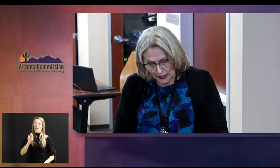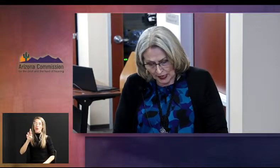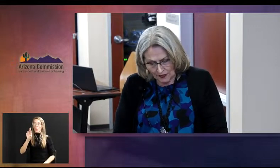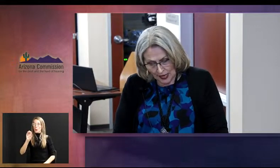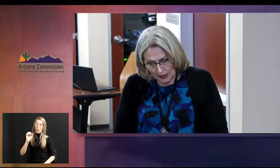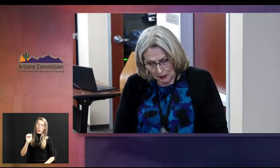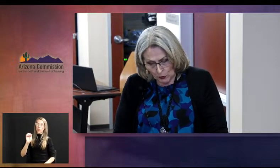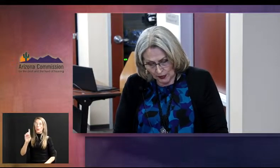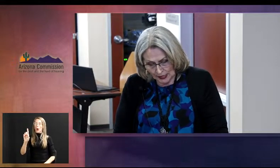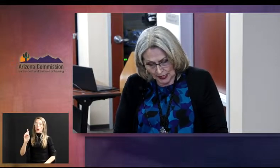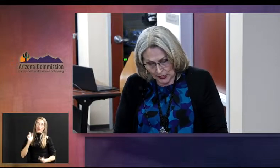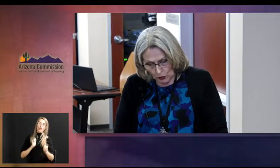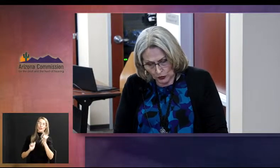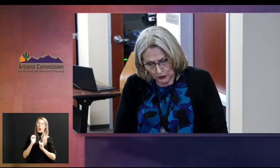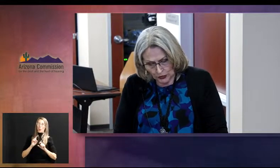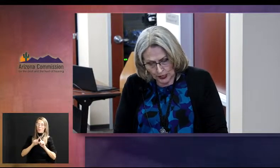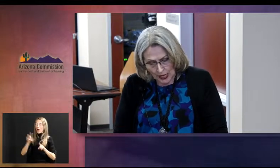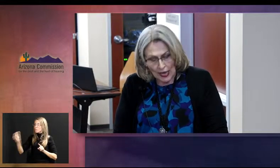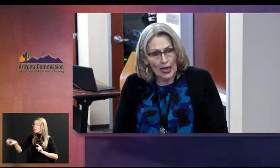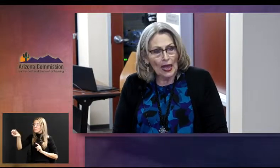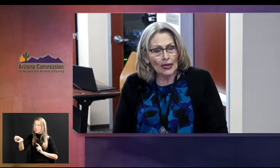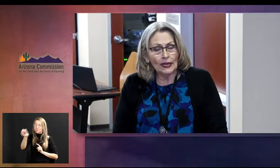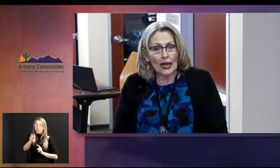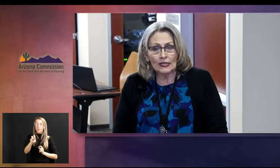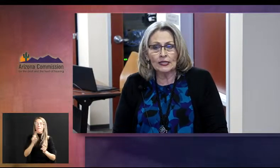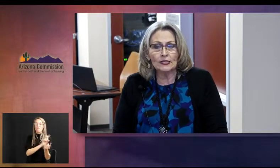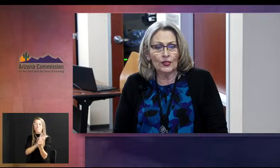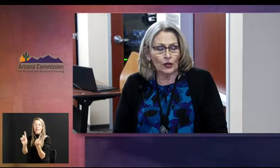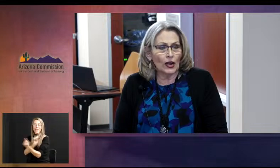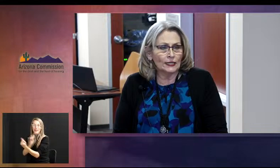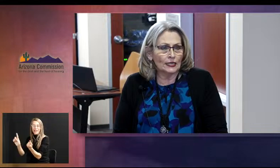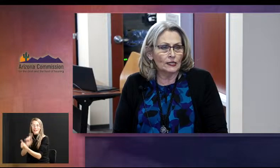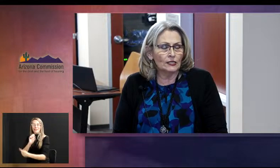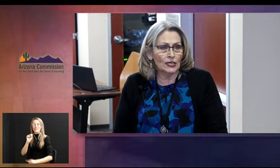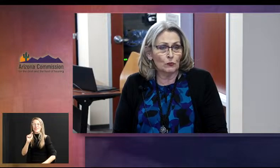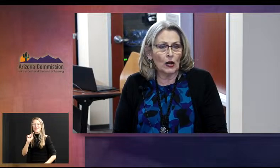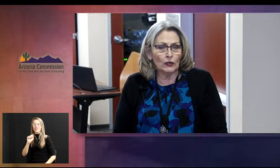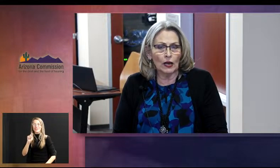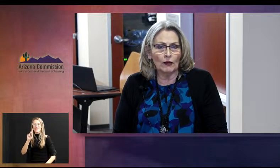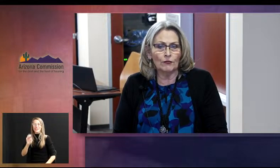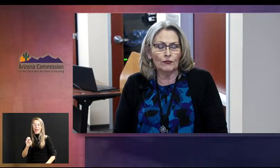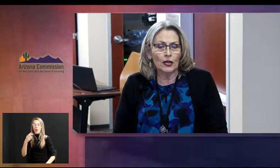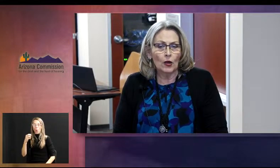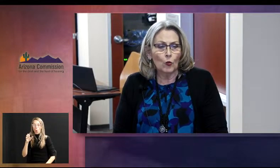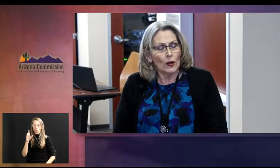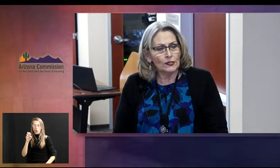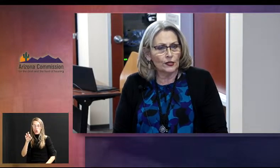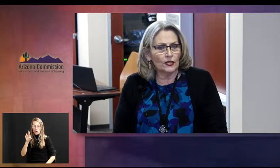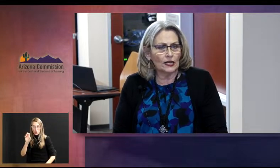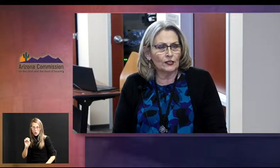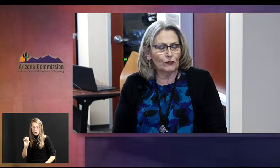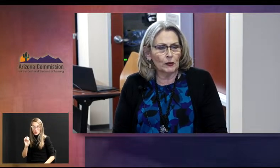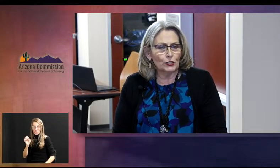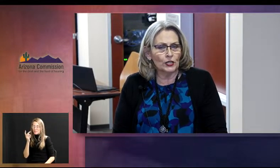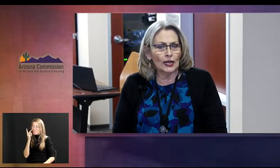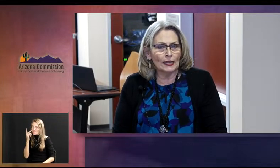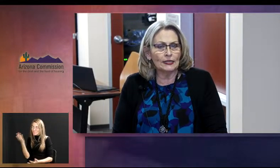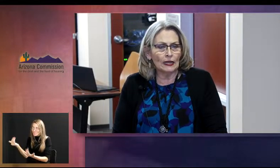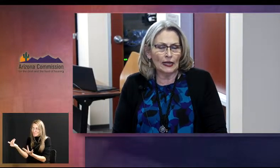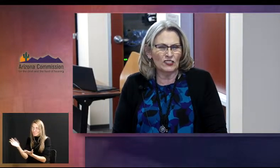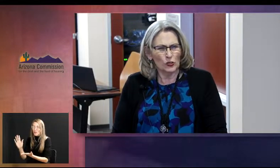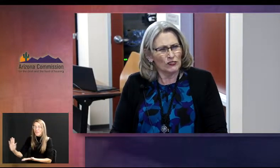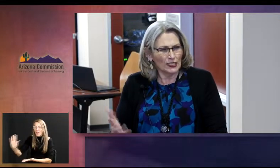to identify and meet with the stakeholders and access their ideas as part of ways to collect